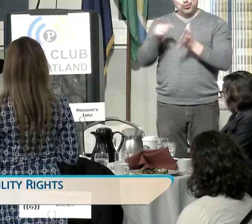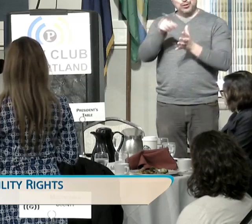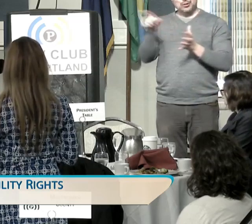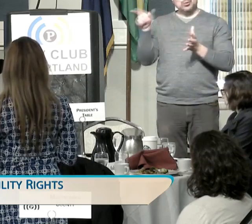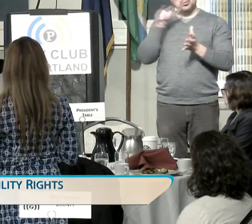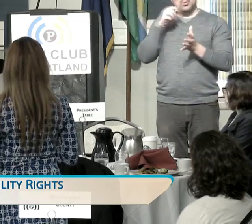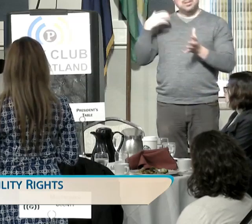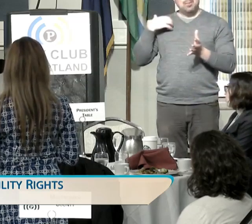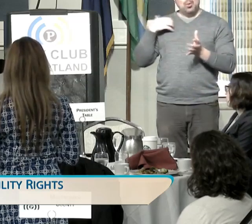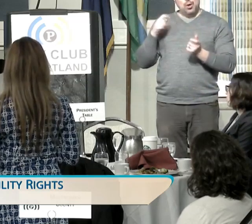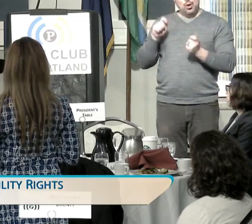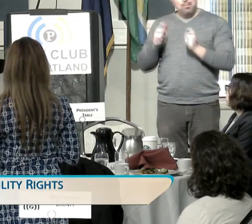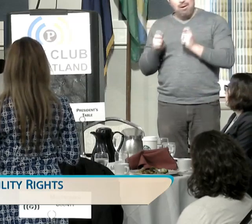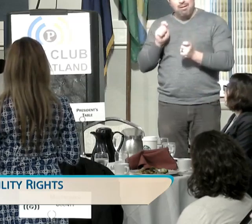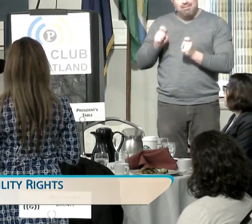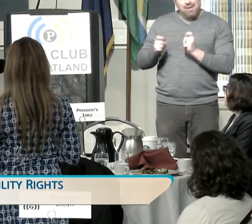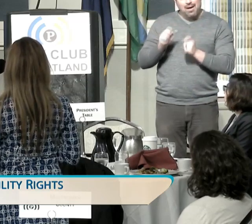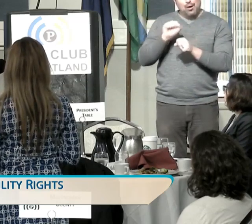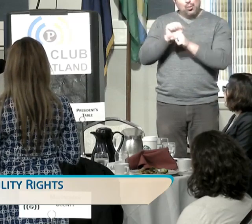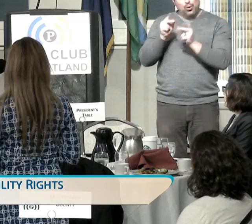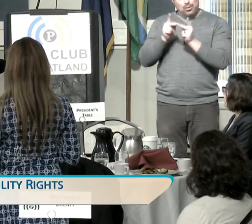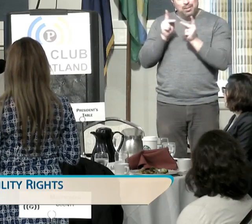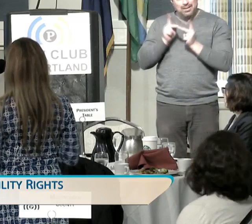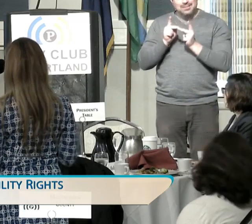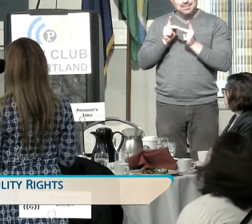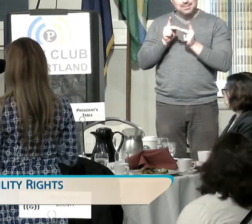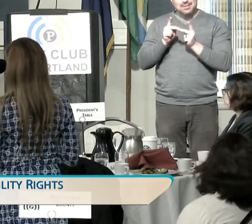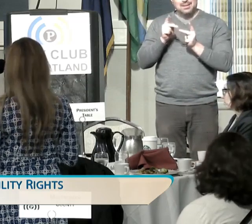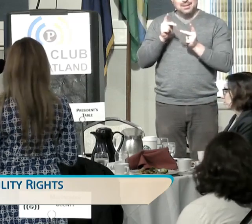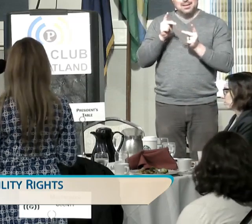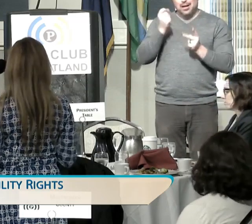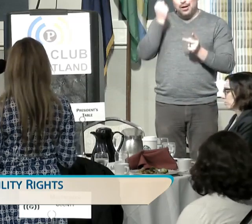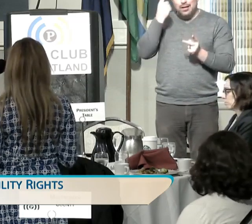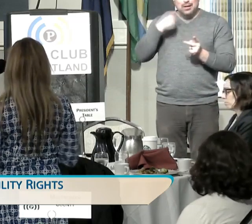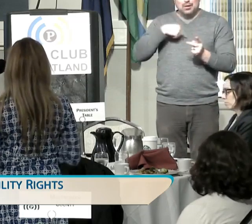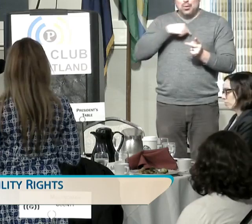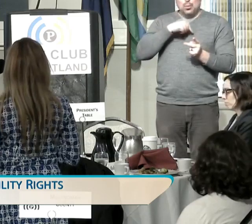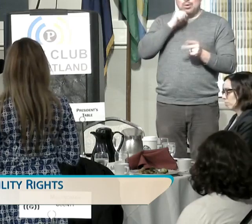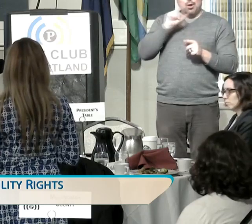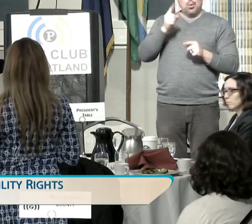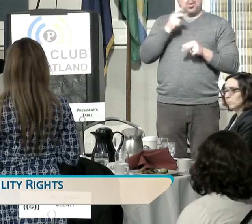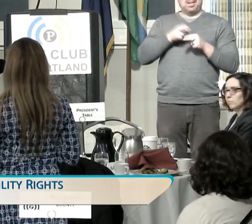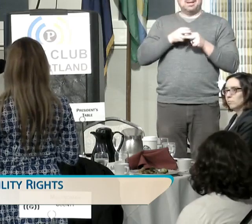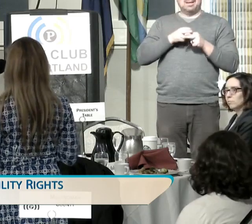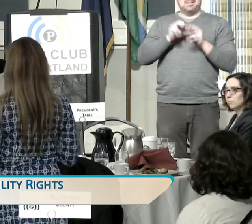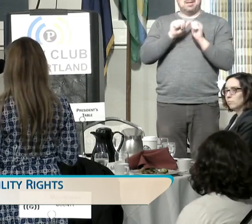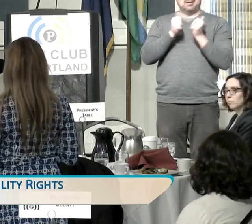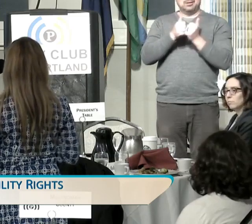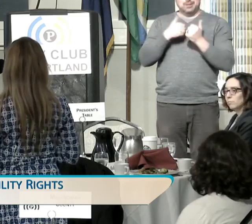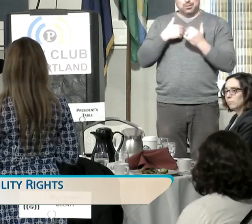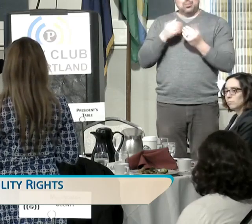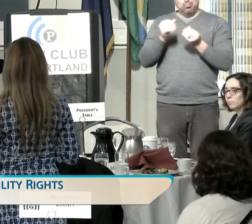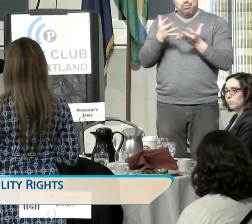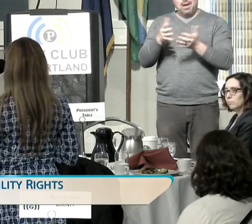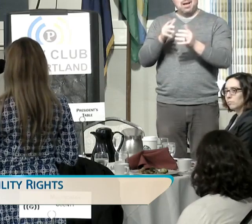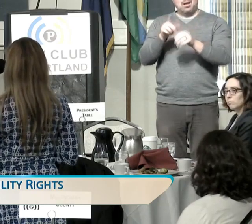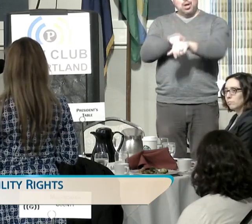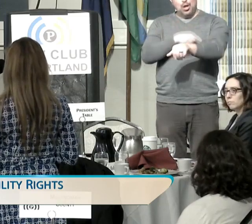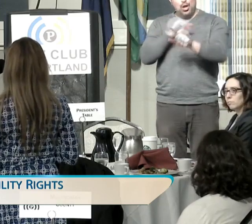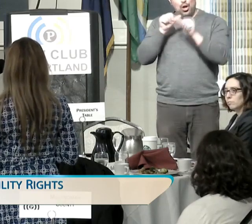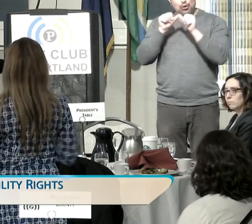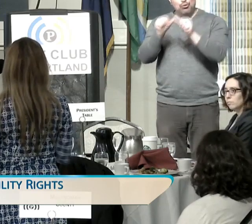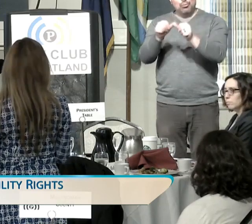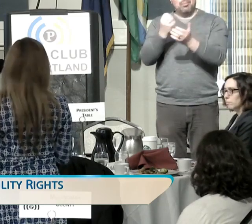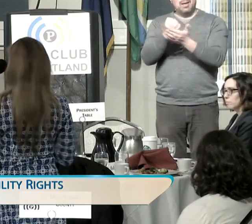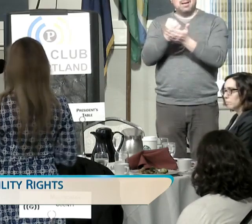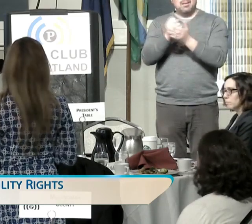to modify the workplace and understand we're also not just a temp agency, we provide long-term economic